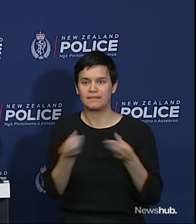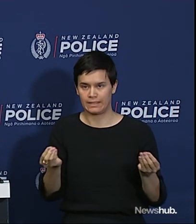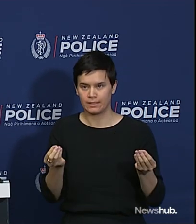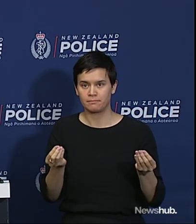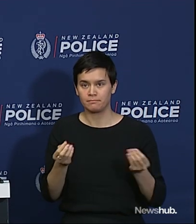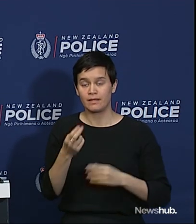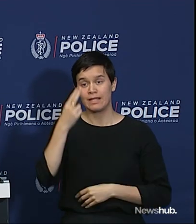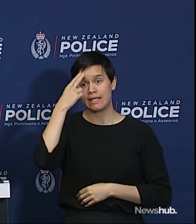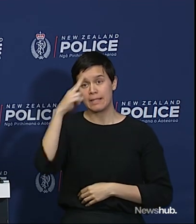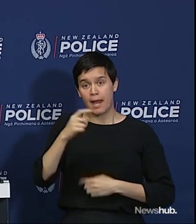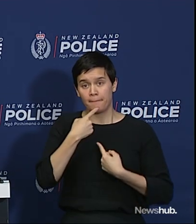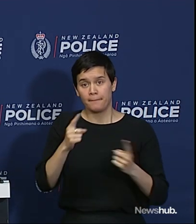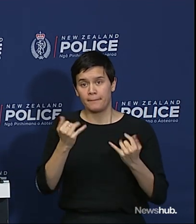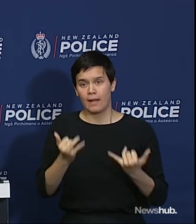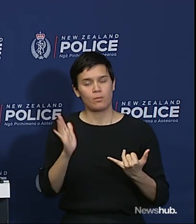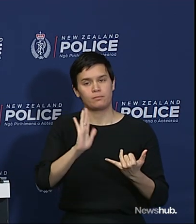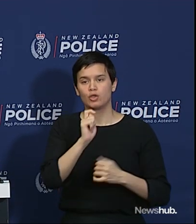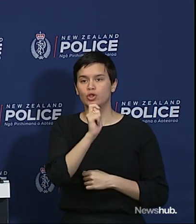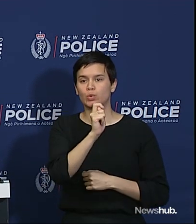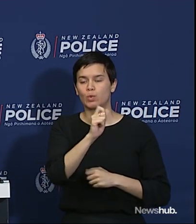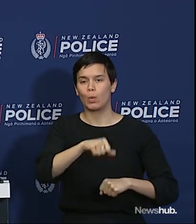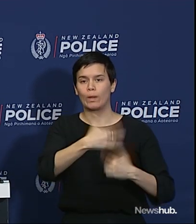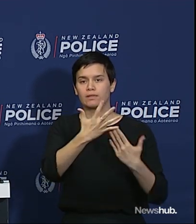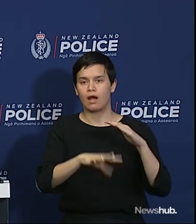Those names will be on our website shortly.